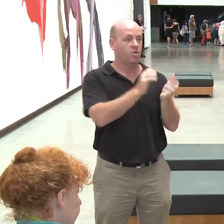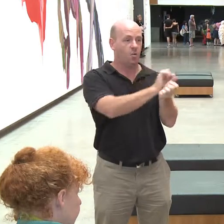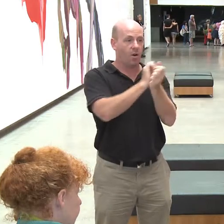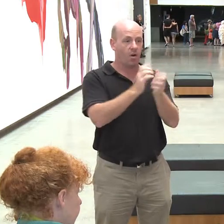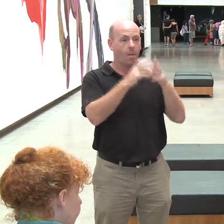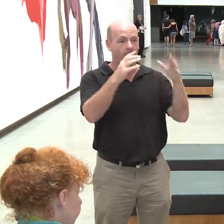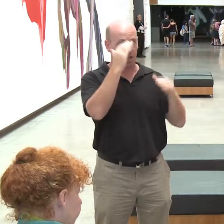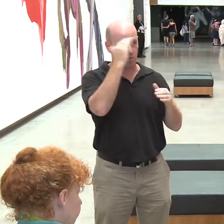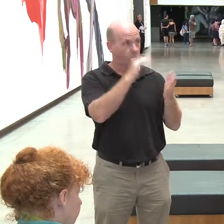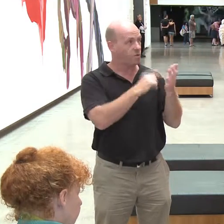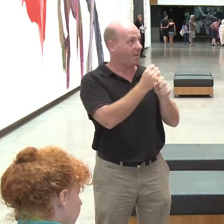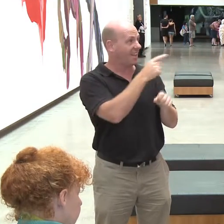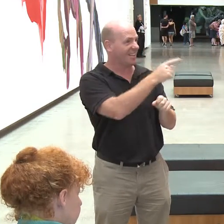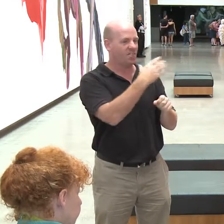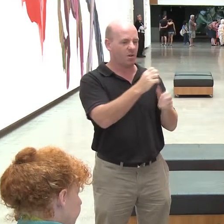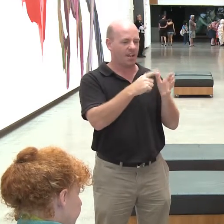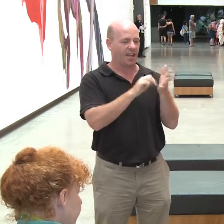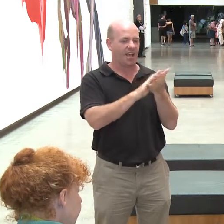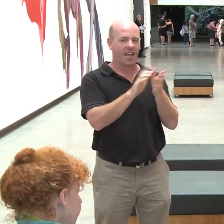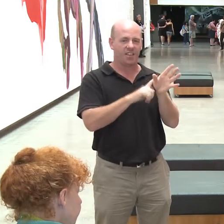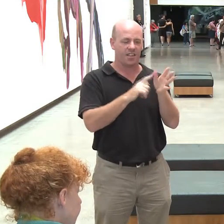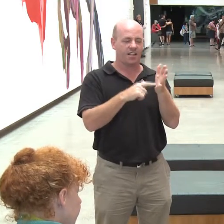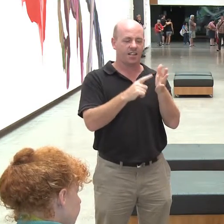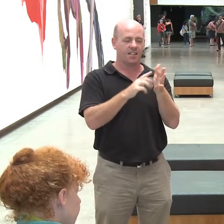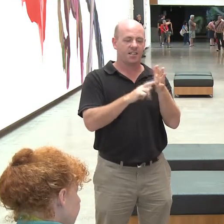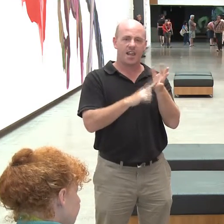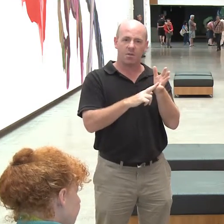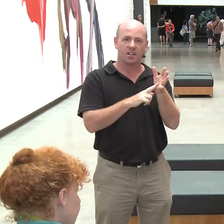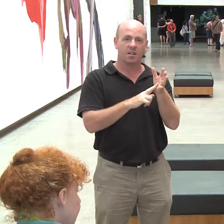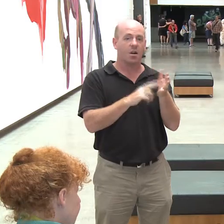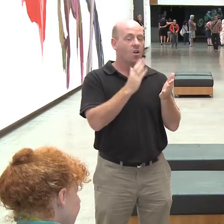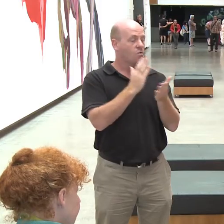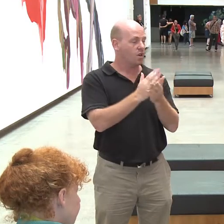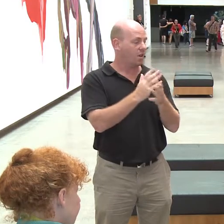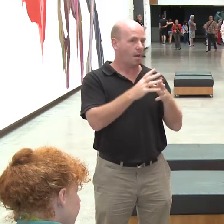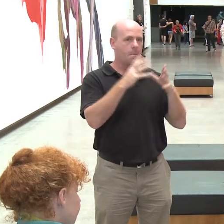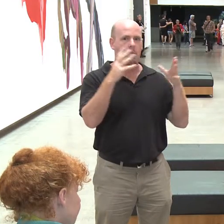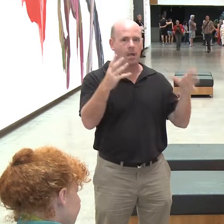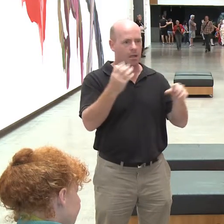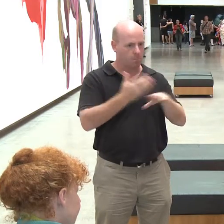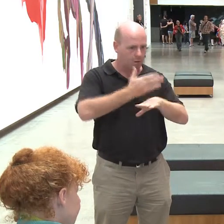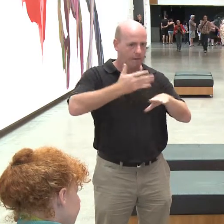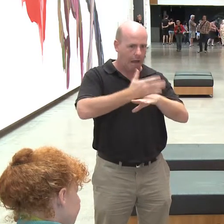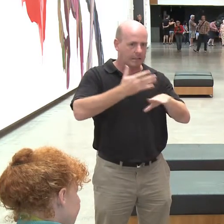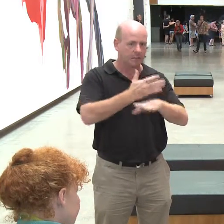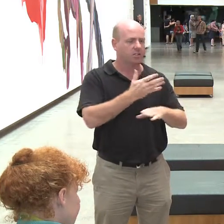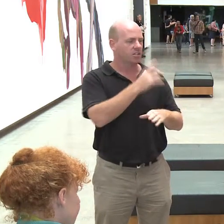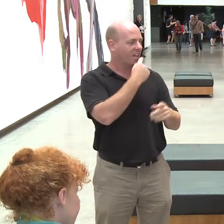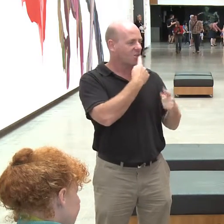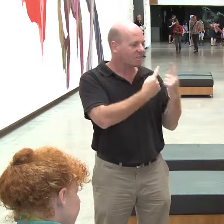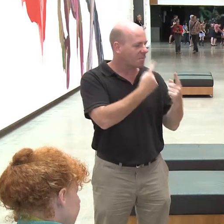this? Yep. from Kathy Terman. And it was a really big production. Can you tell people? I